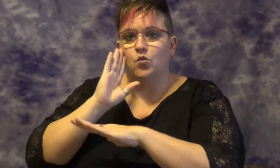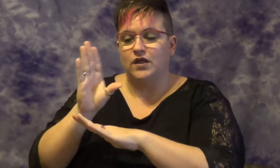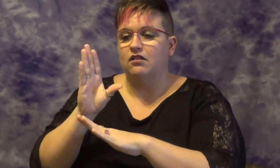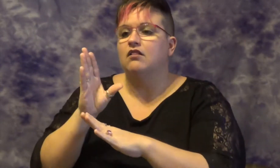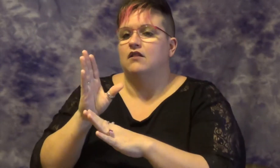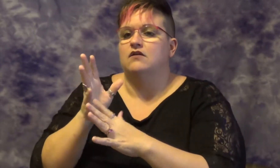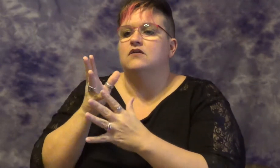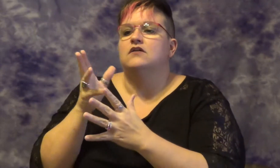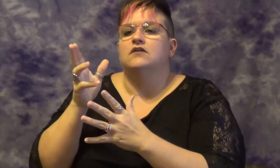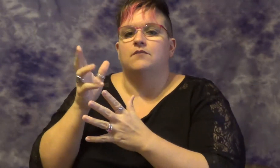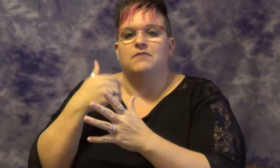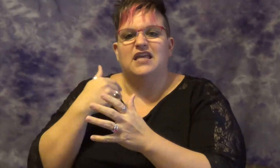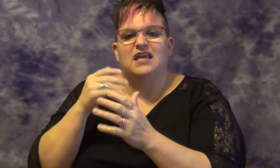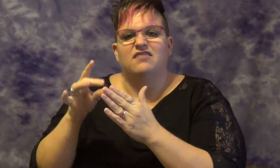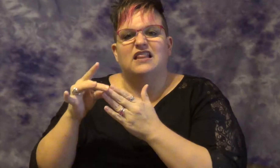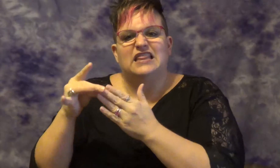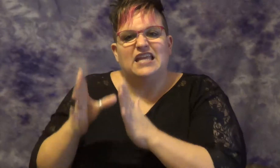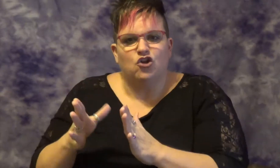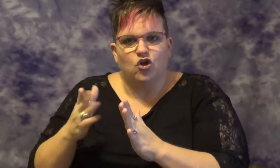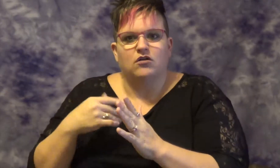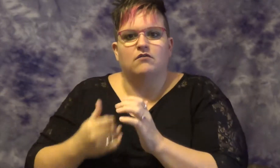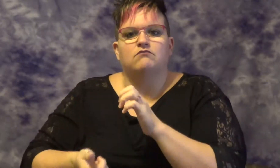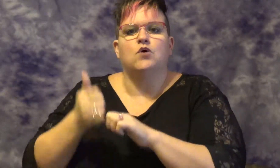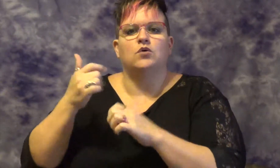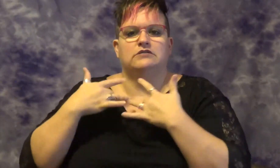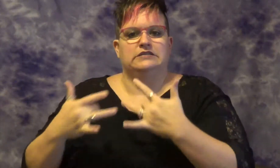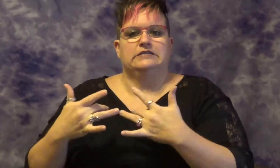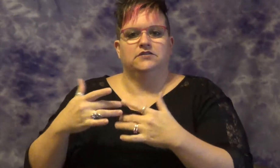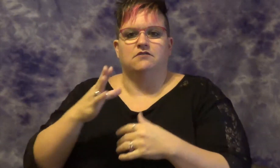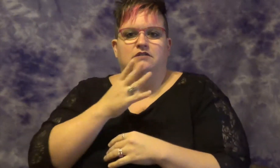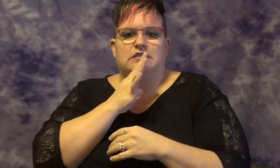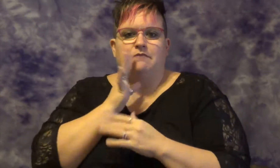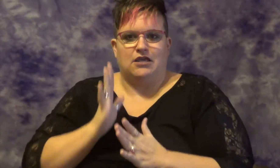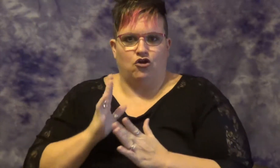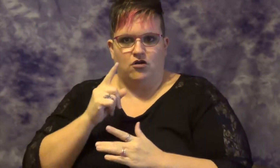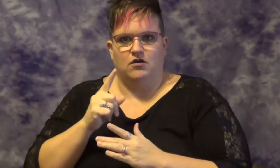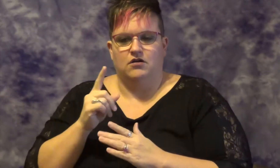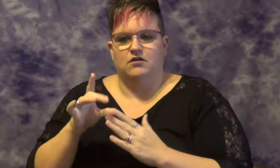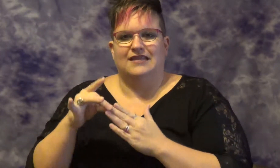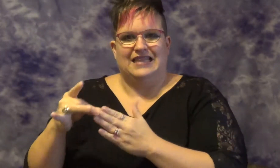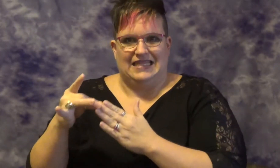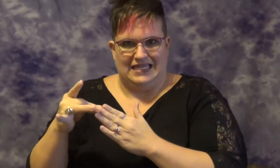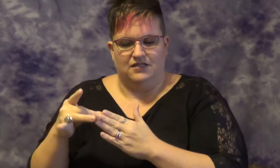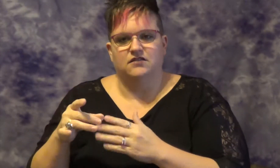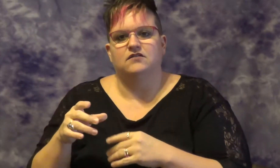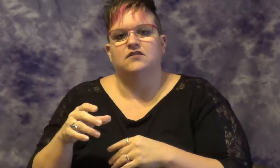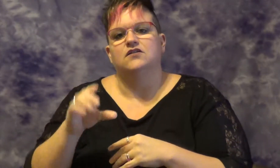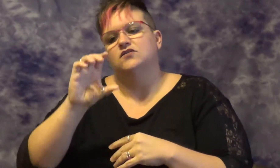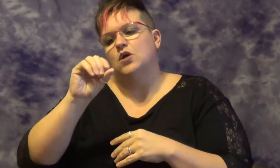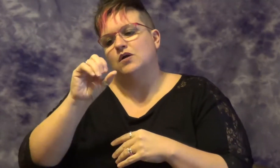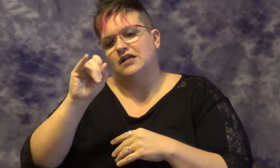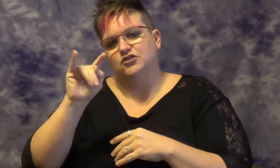you're at a counseling meeting, and that person typically will speak the most and leads the